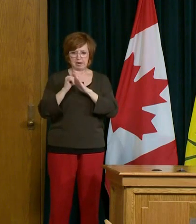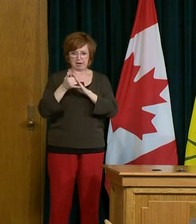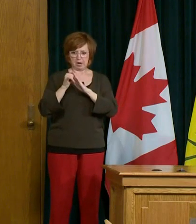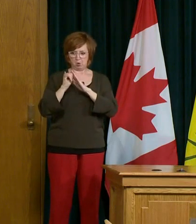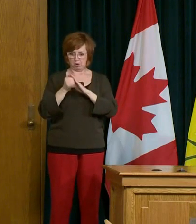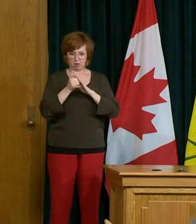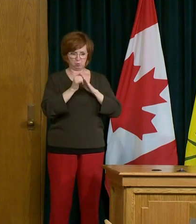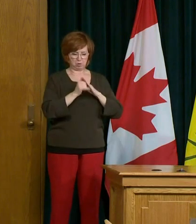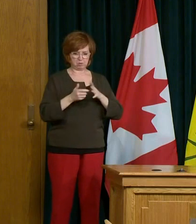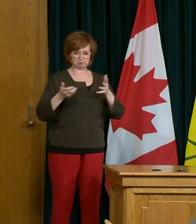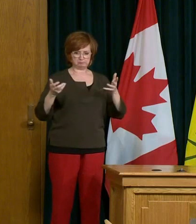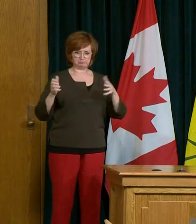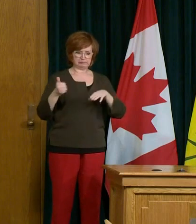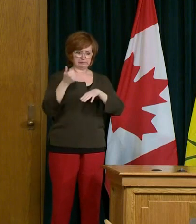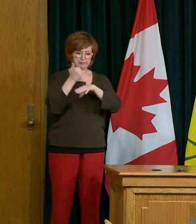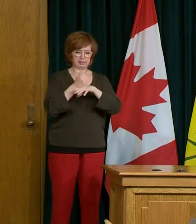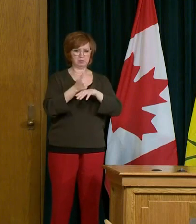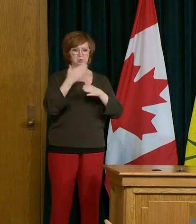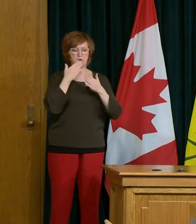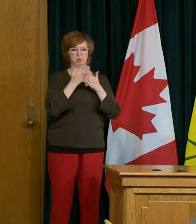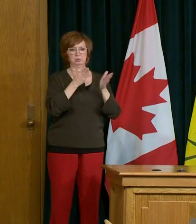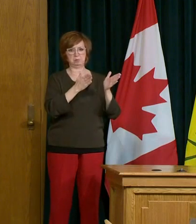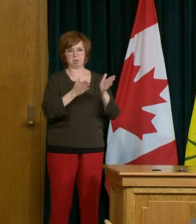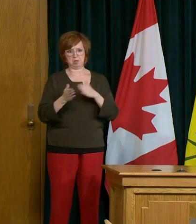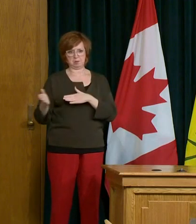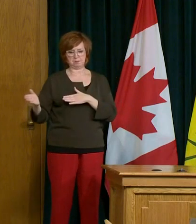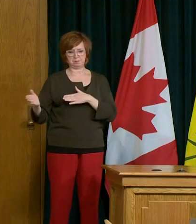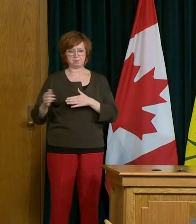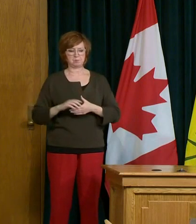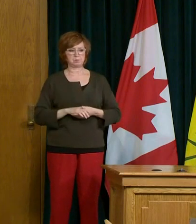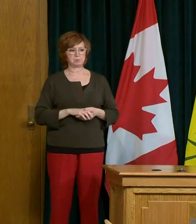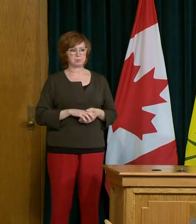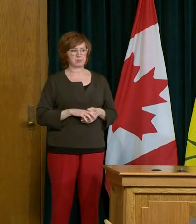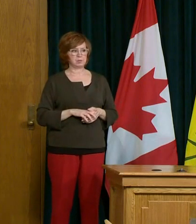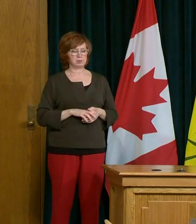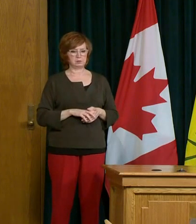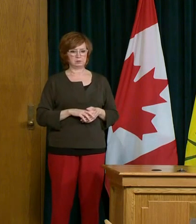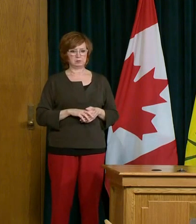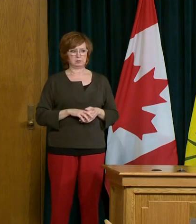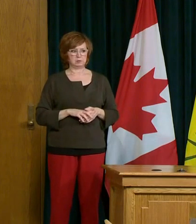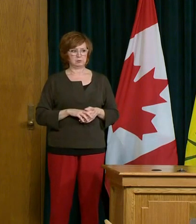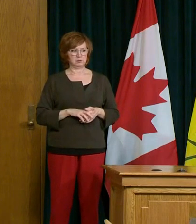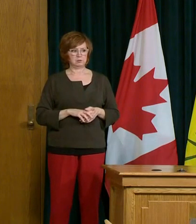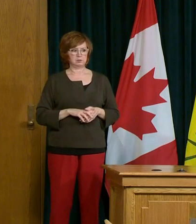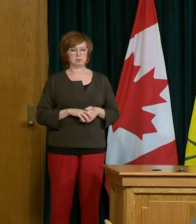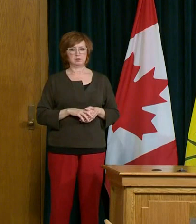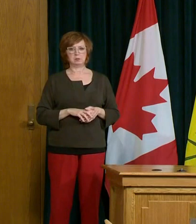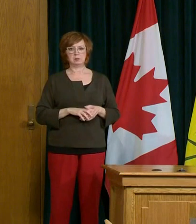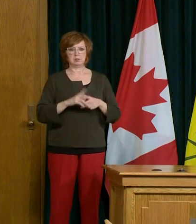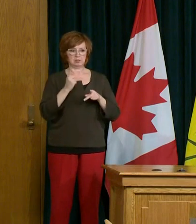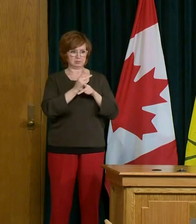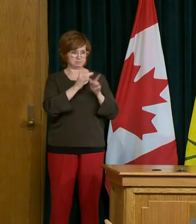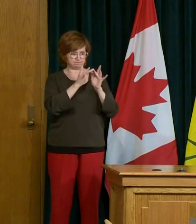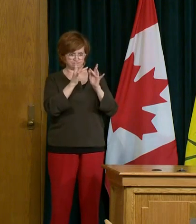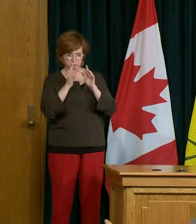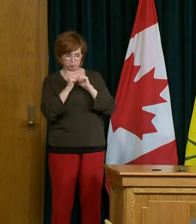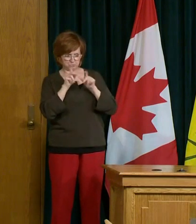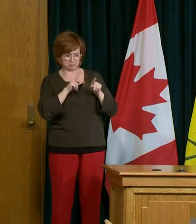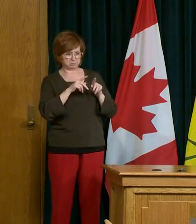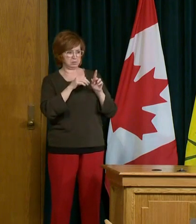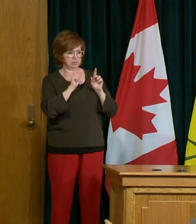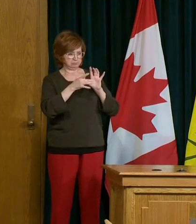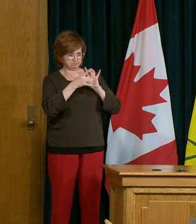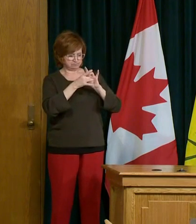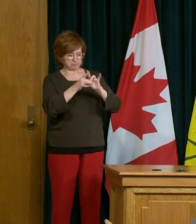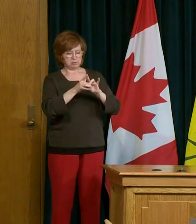can continue to track those and get in contact with those that we need to get in contact with to ensure that in the case